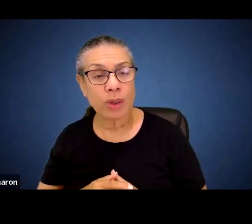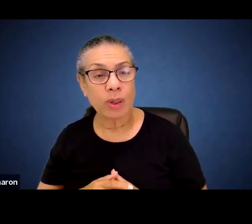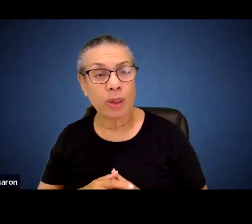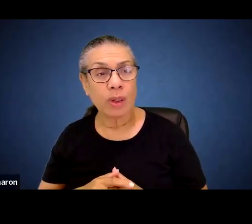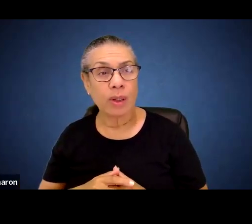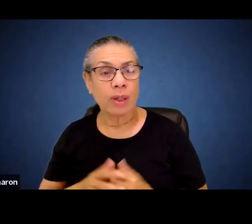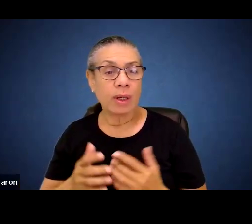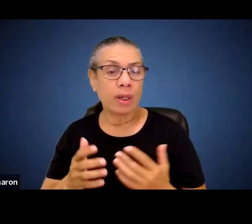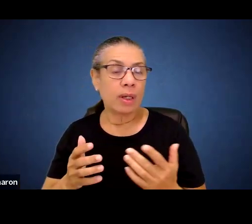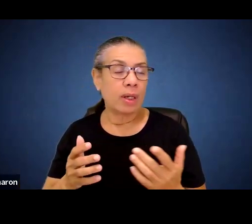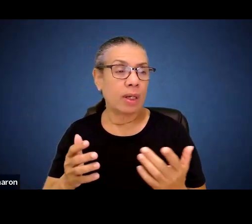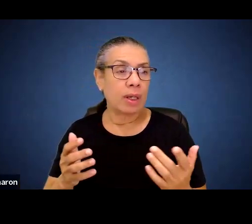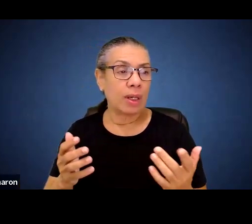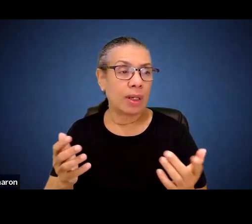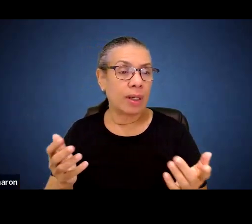offer